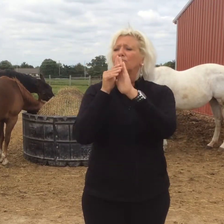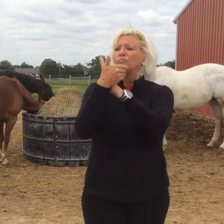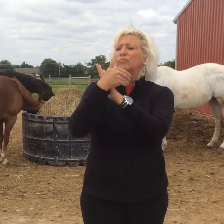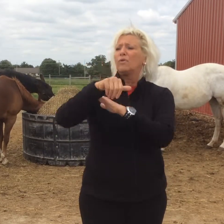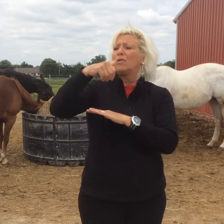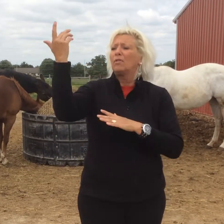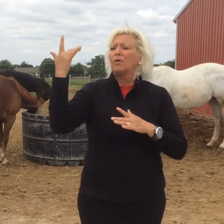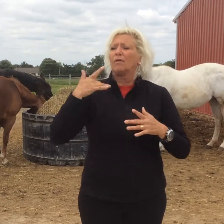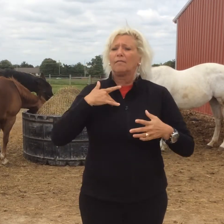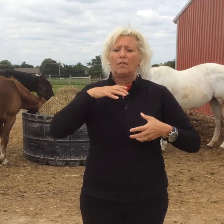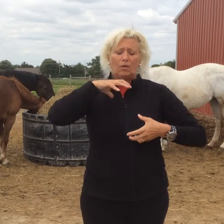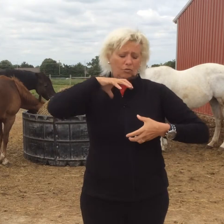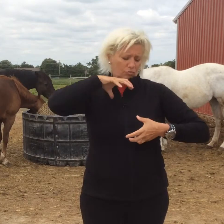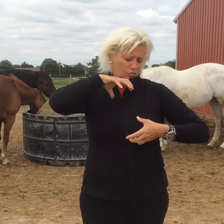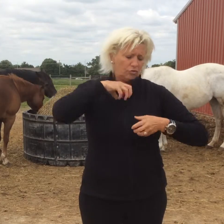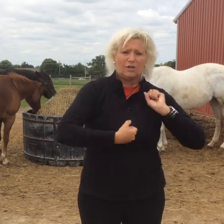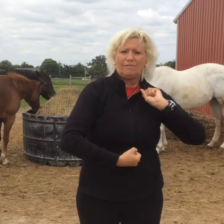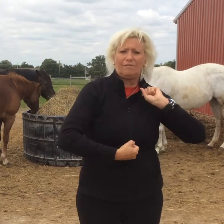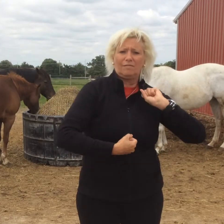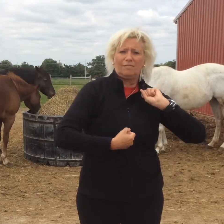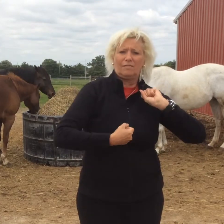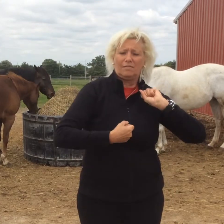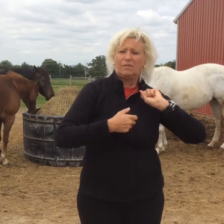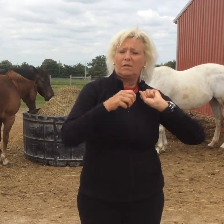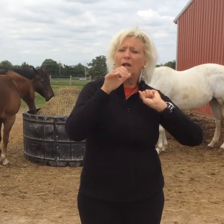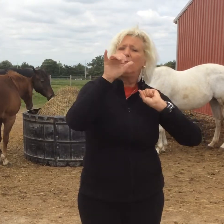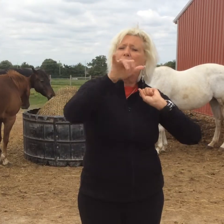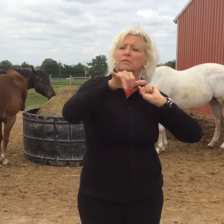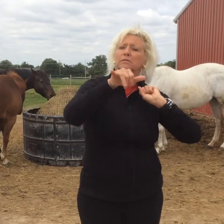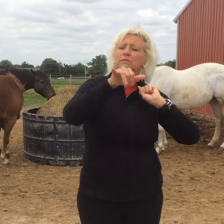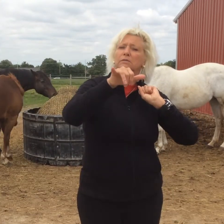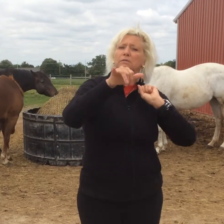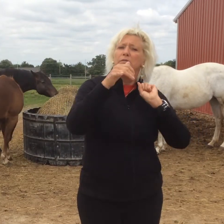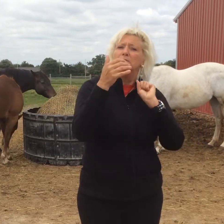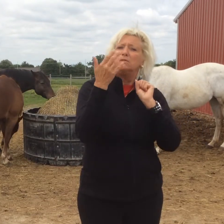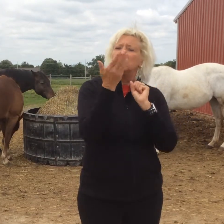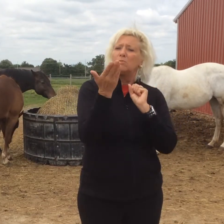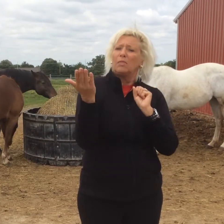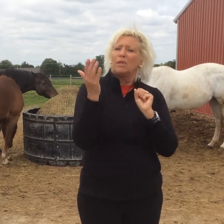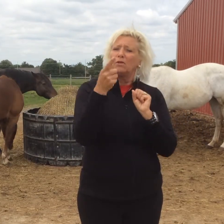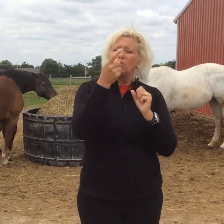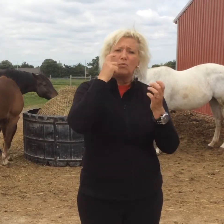relationships that have trust issues, affairs.